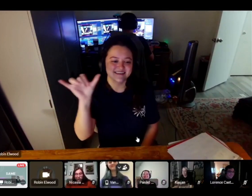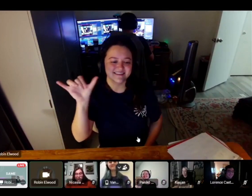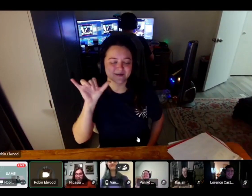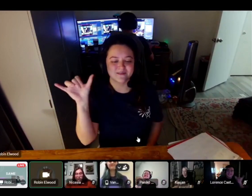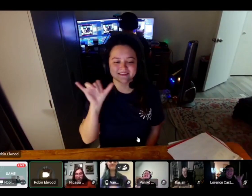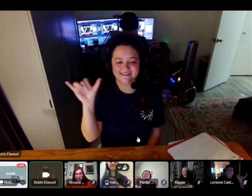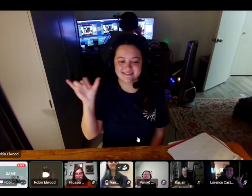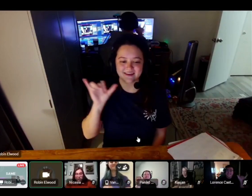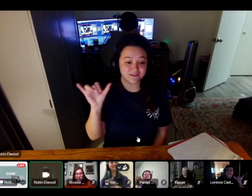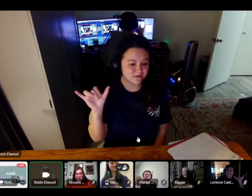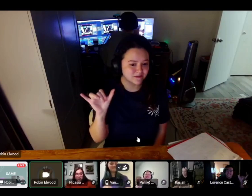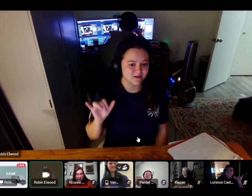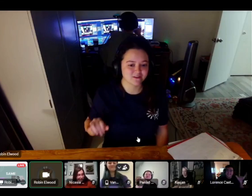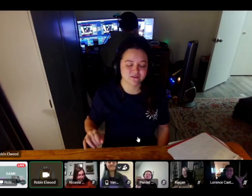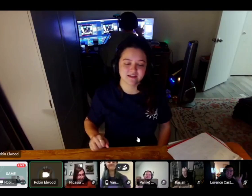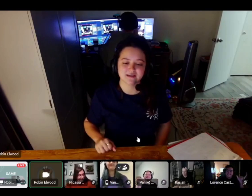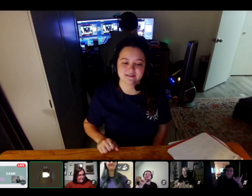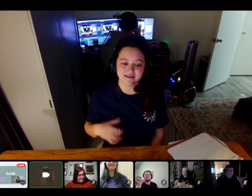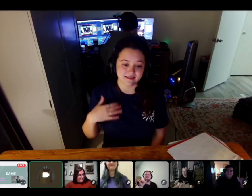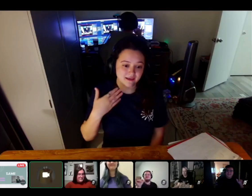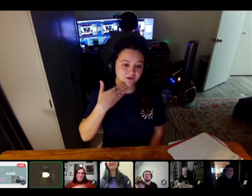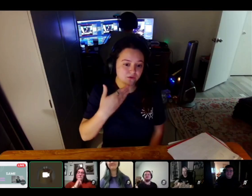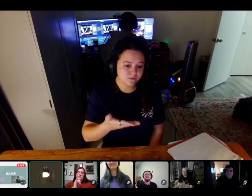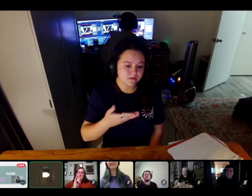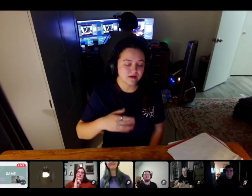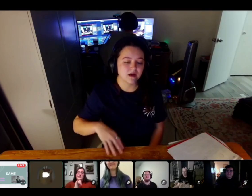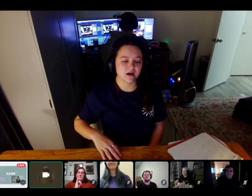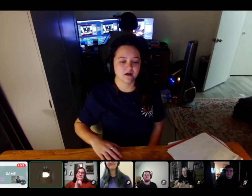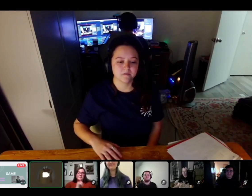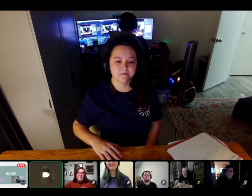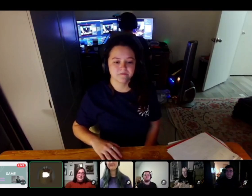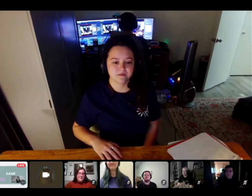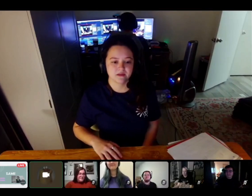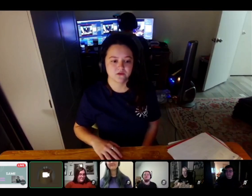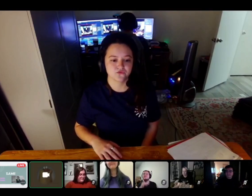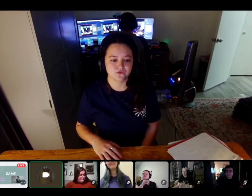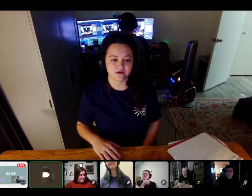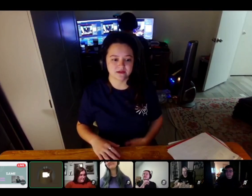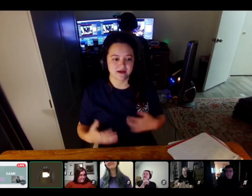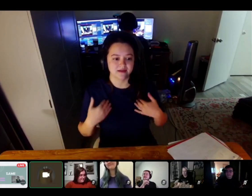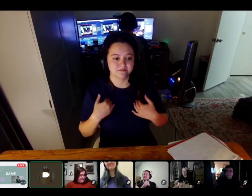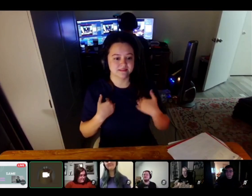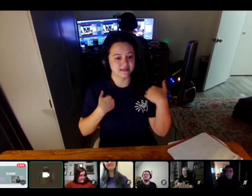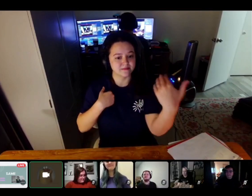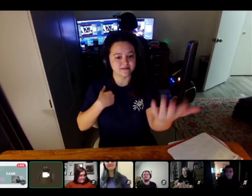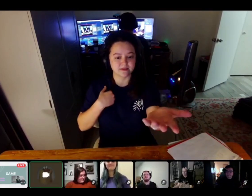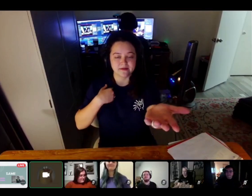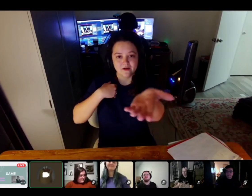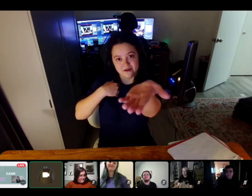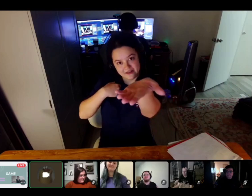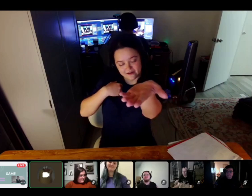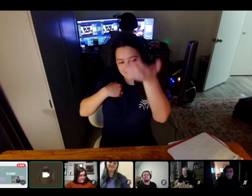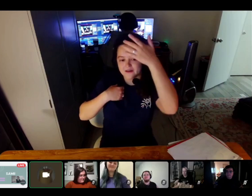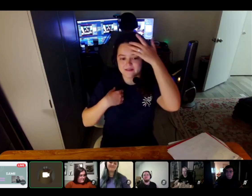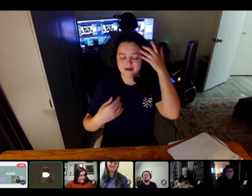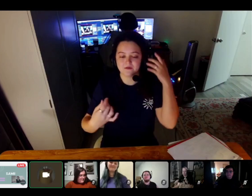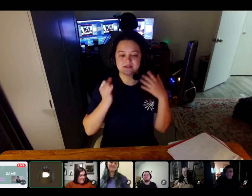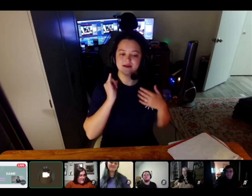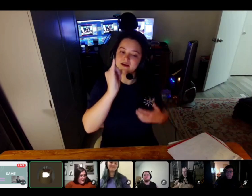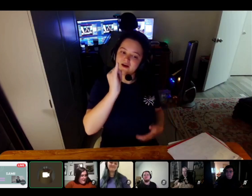So this is also a directional sign like thank you. If I am the same as somebody on here, then I would sign, oh,